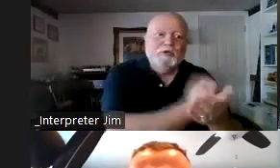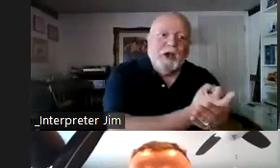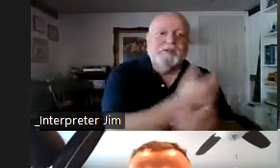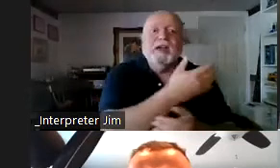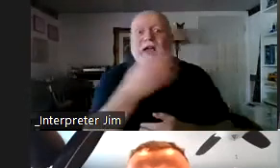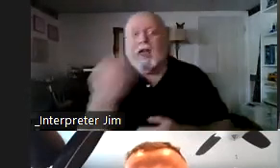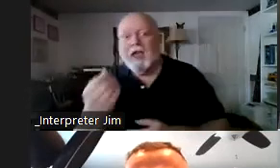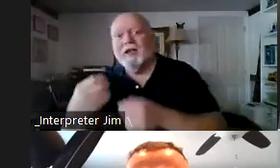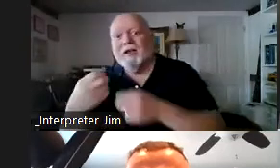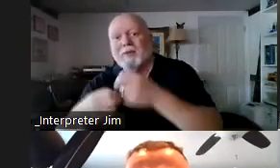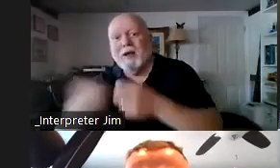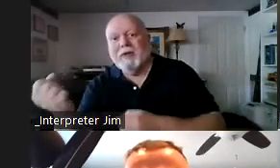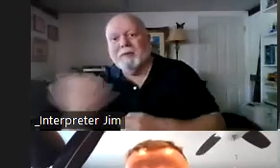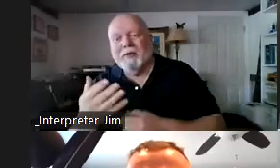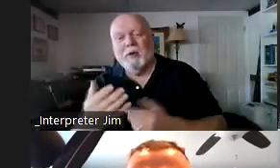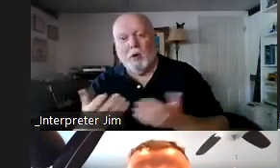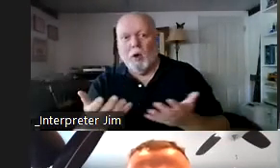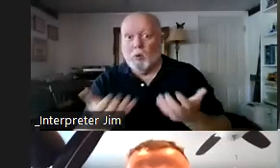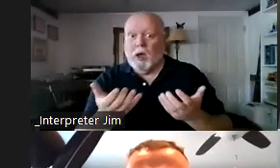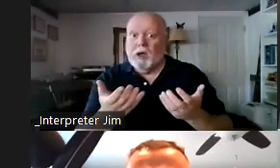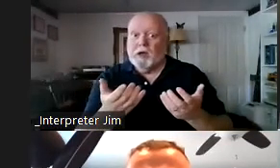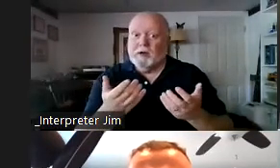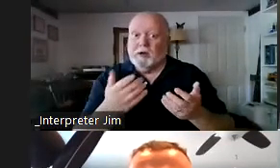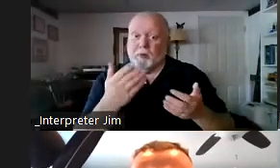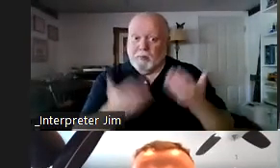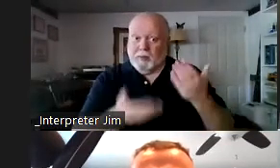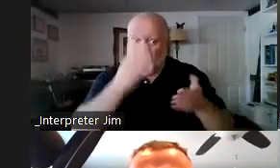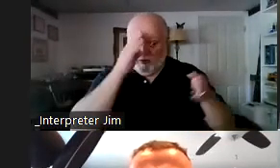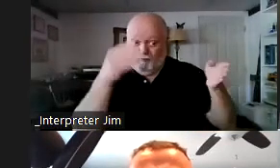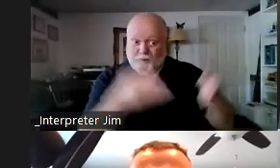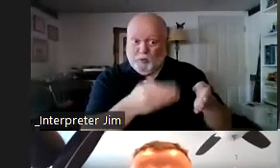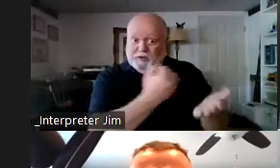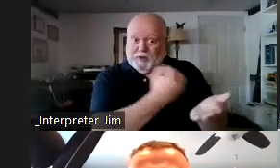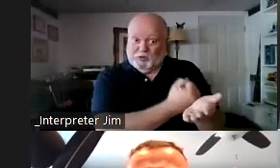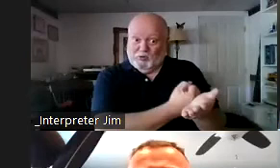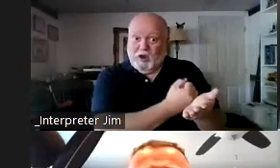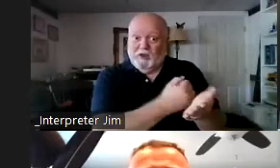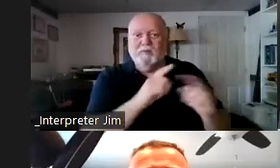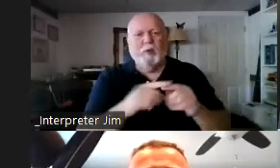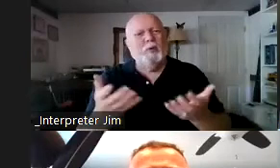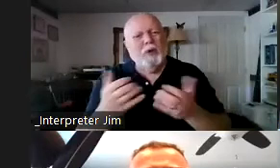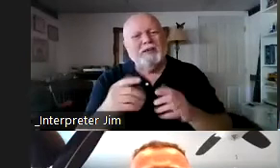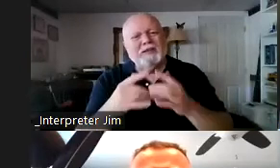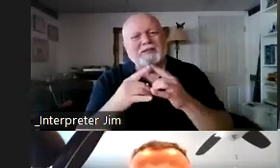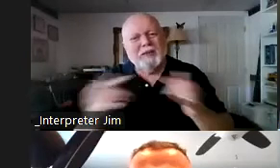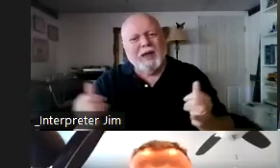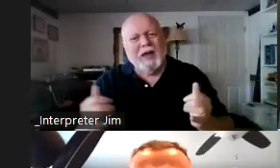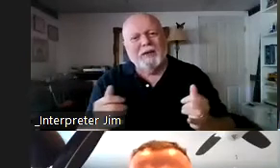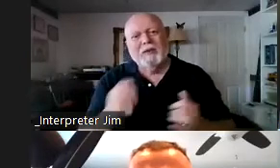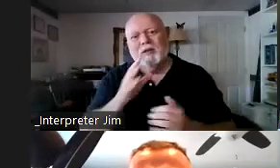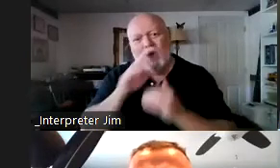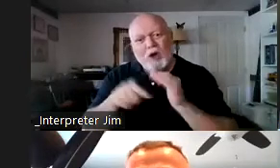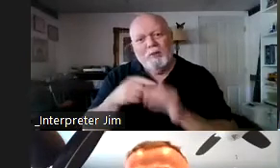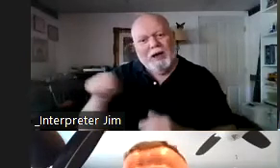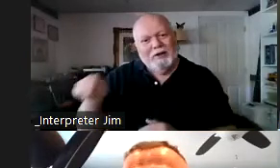that as best we can, even though primarily they might be going after drugs or alcohol. We want to take care of it, try to at least step into that lane in gambling